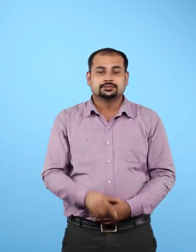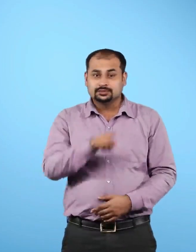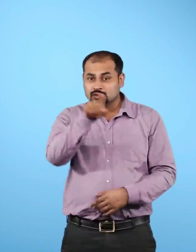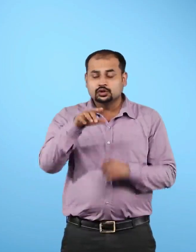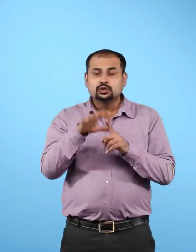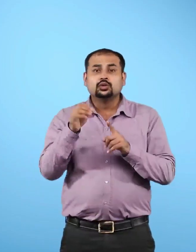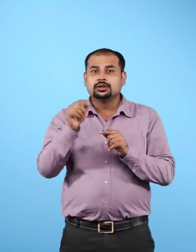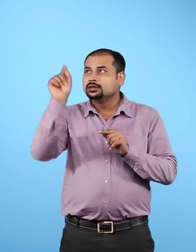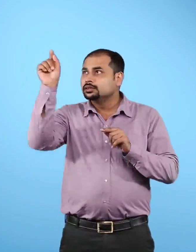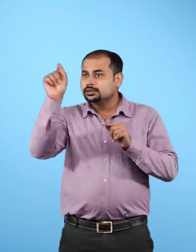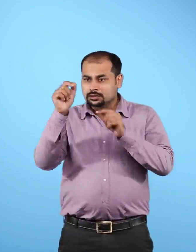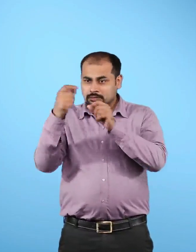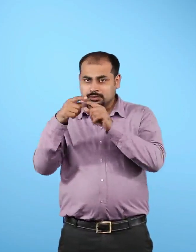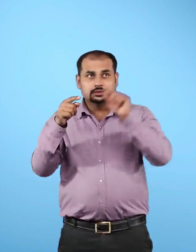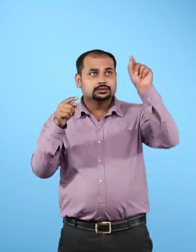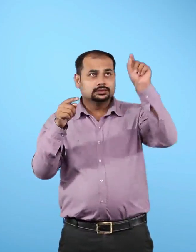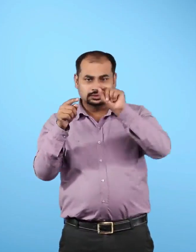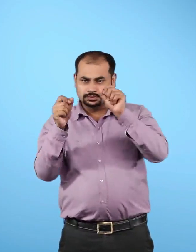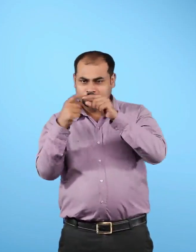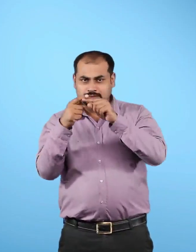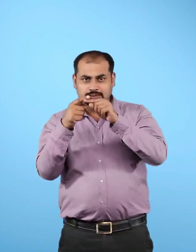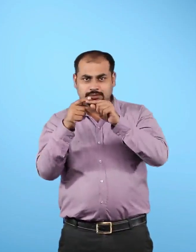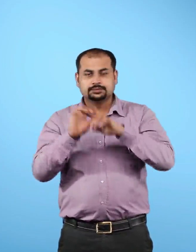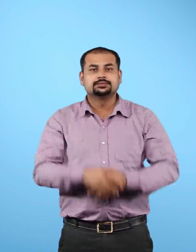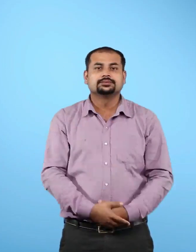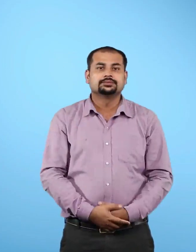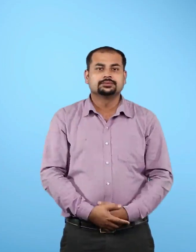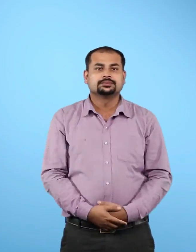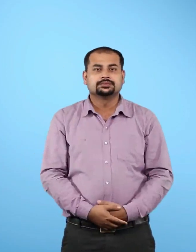So we have 3 columns of boxes.